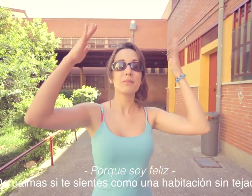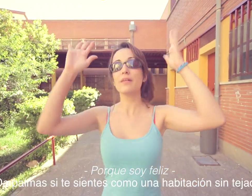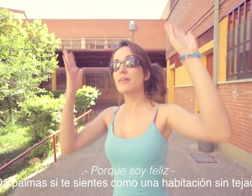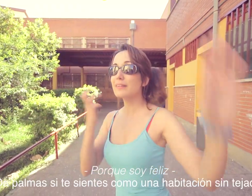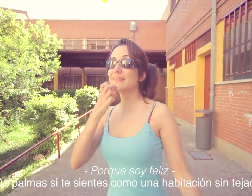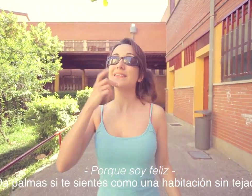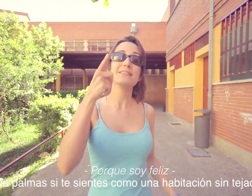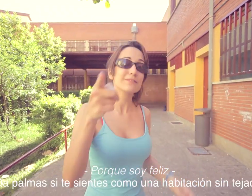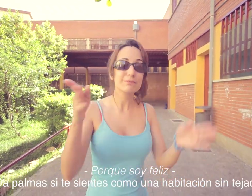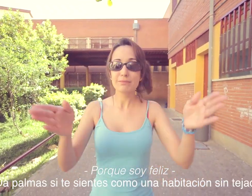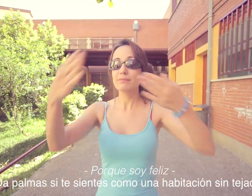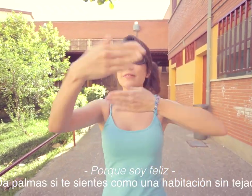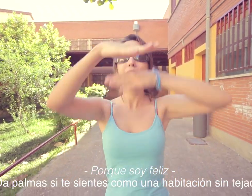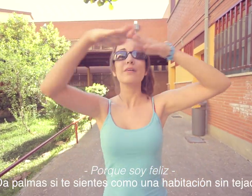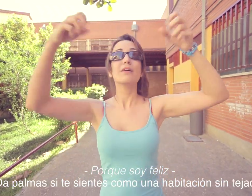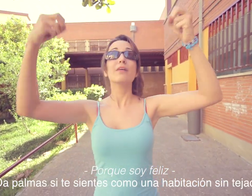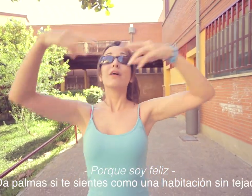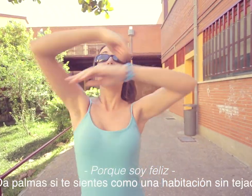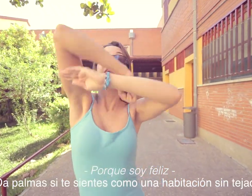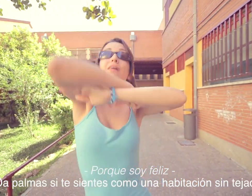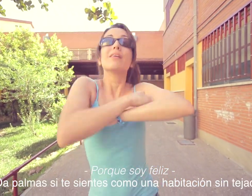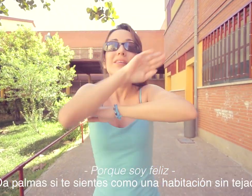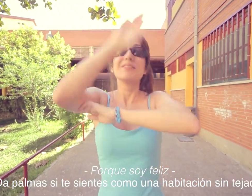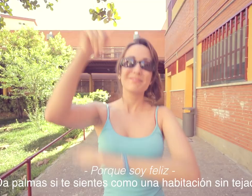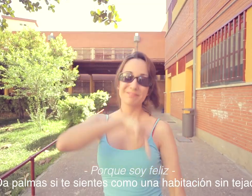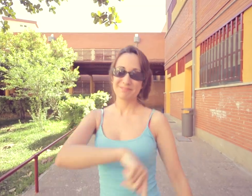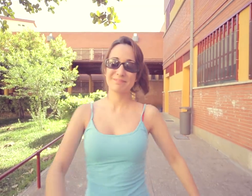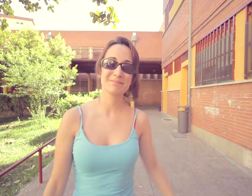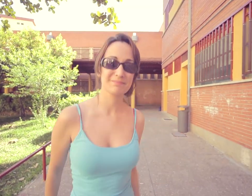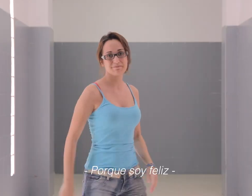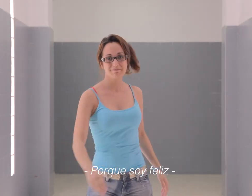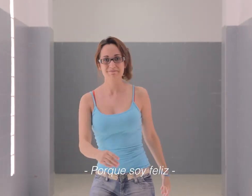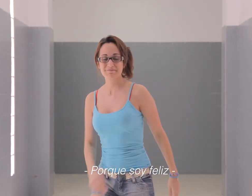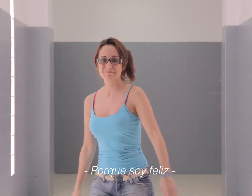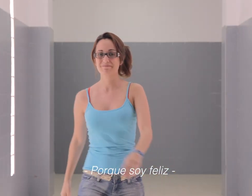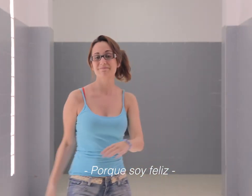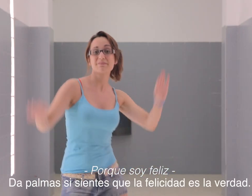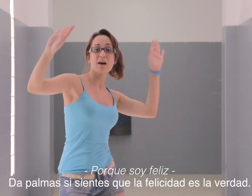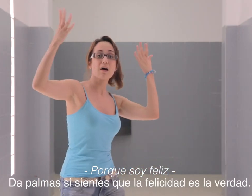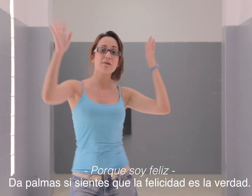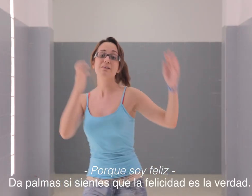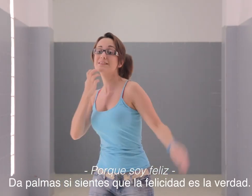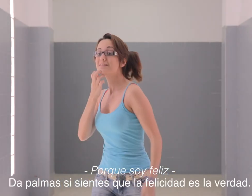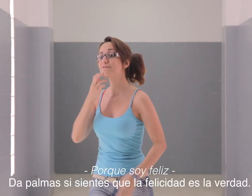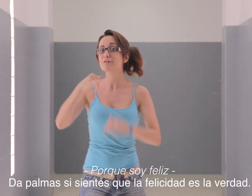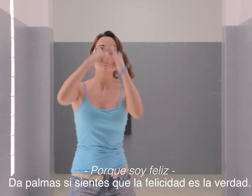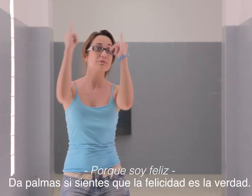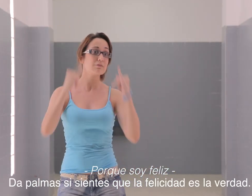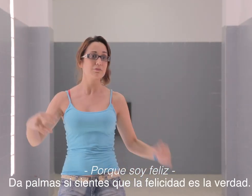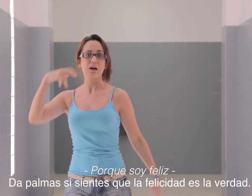along if you feel like a room without a roof Because I'm happy Clap along if you feel